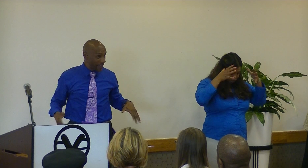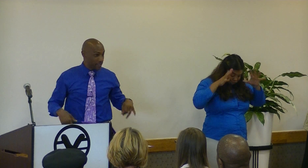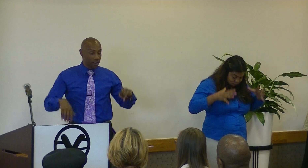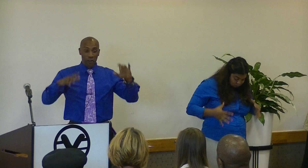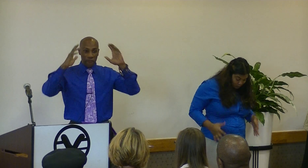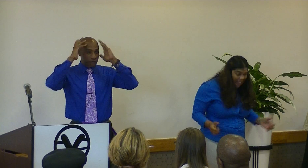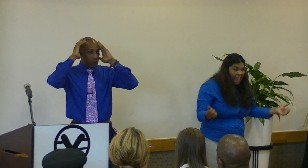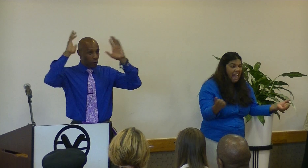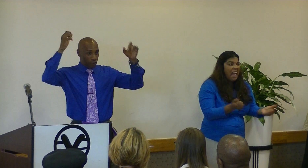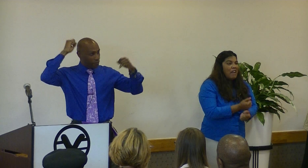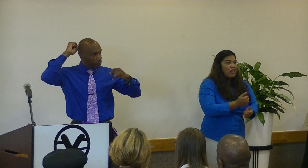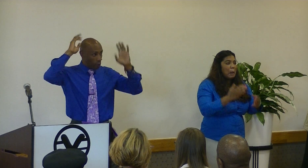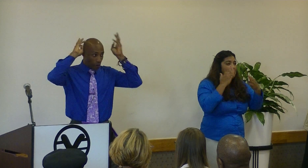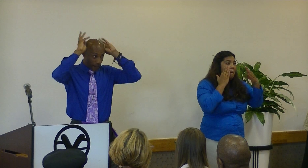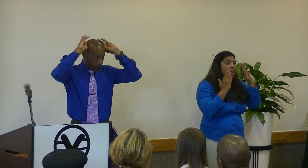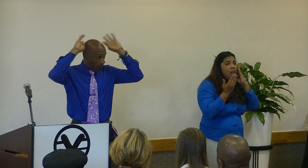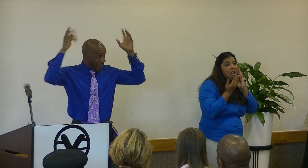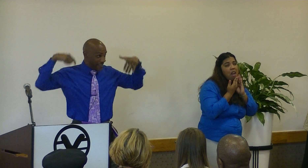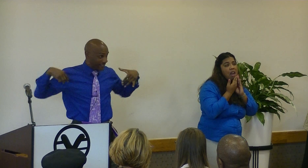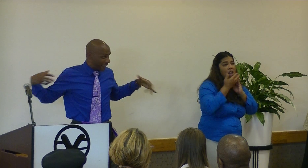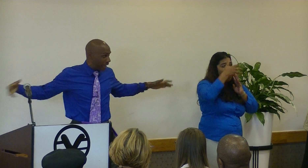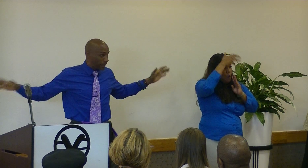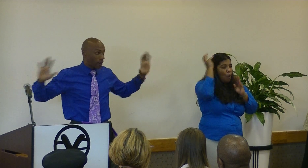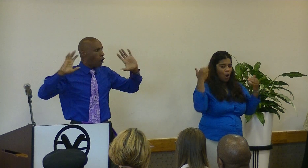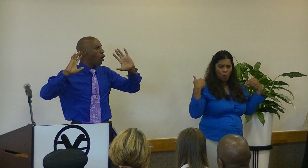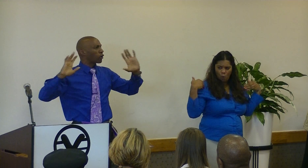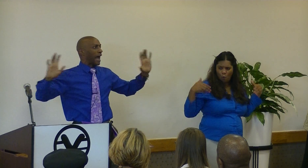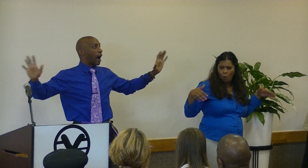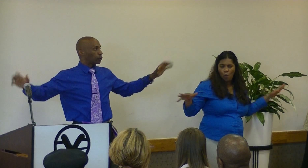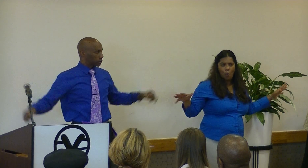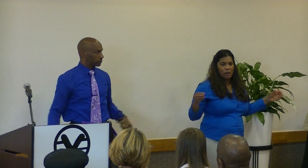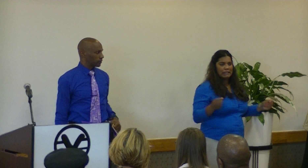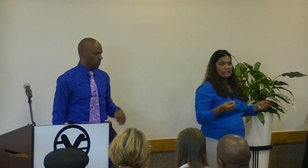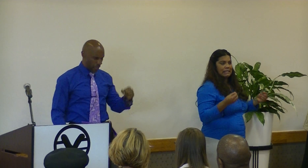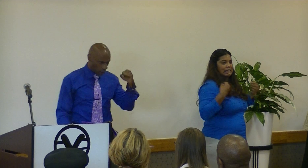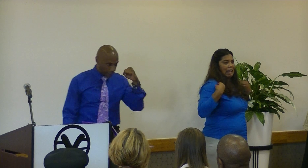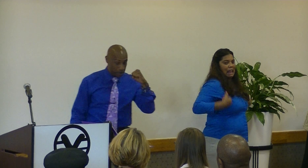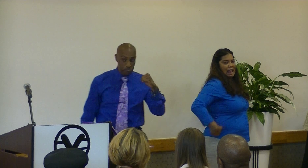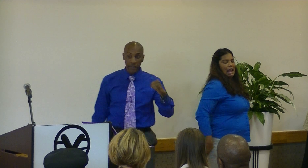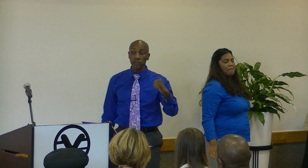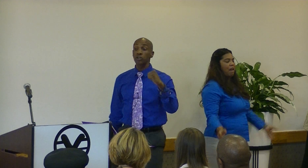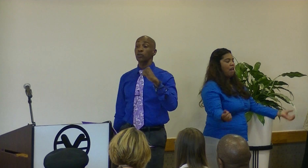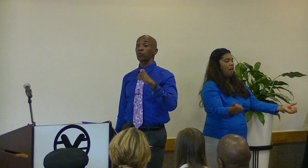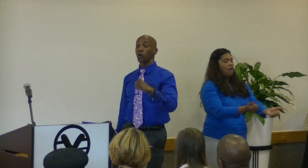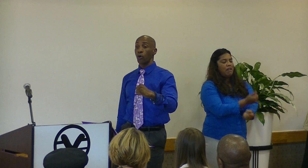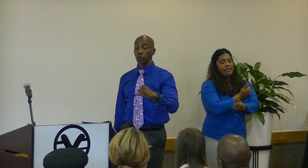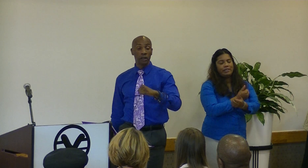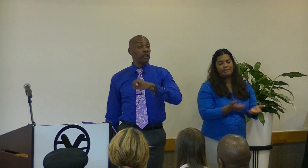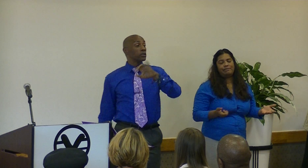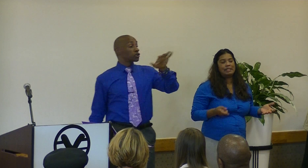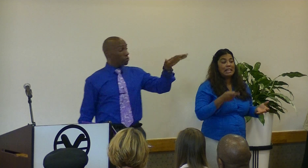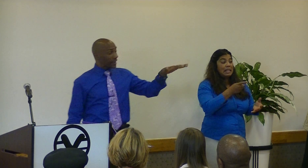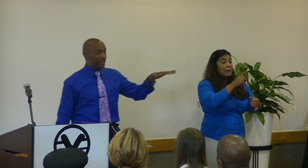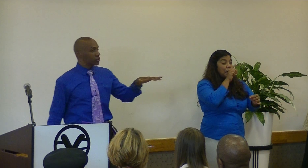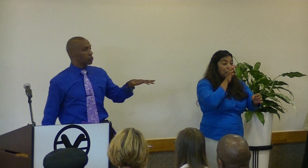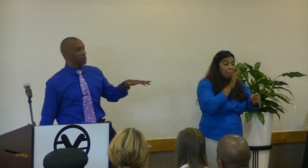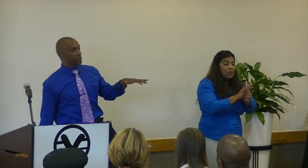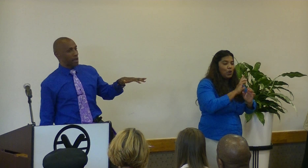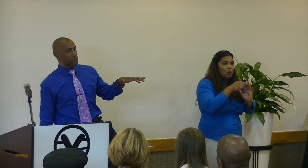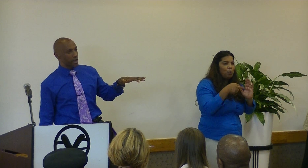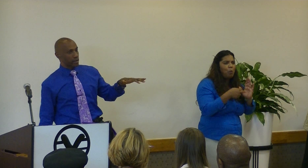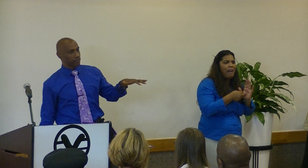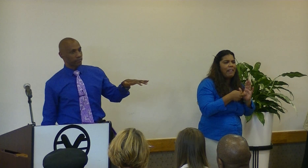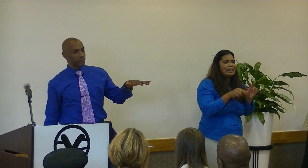body paint, full Thor, wings, cape, like all out. They are committed to the role. Trekkies